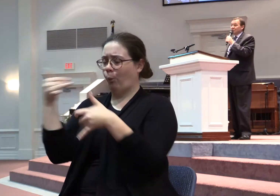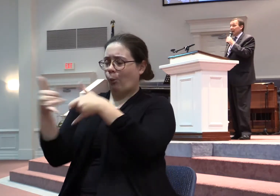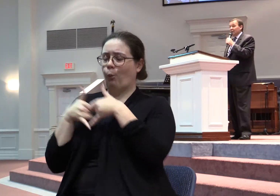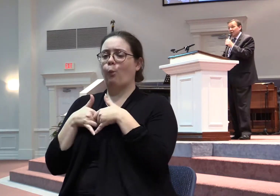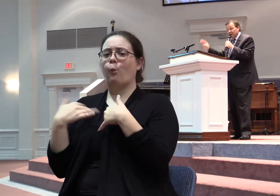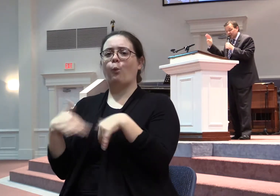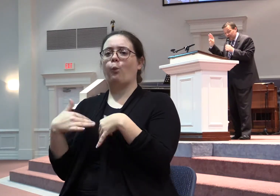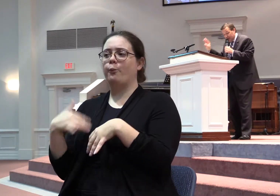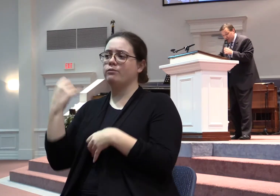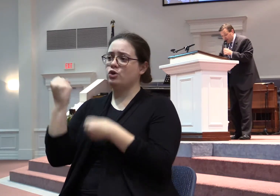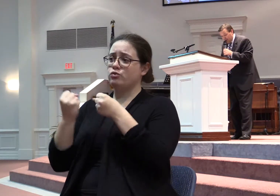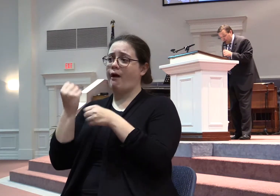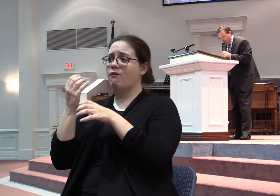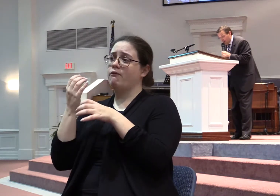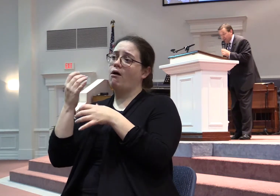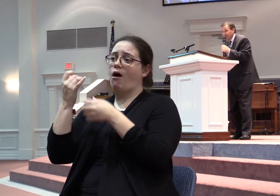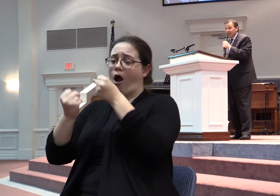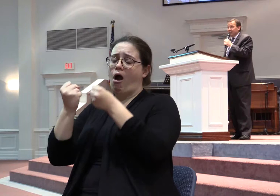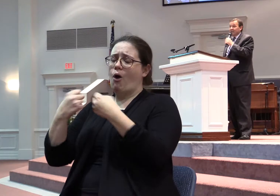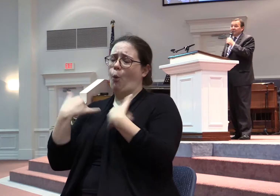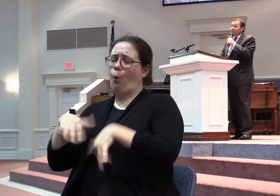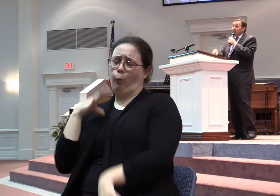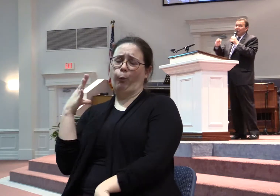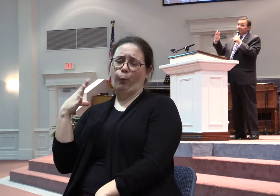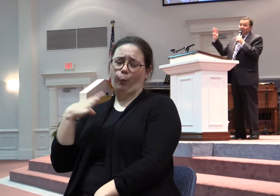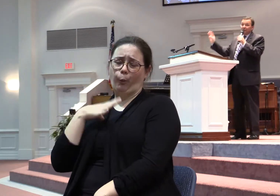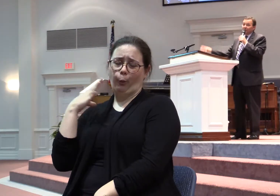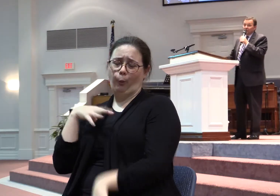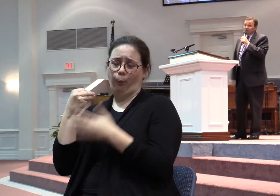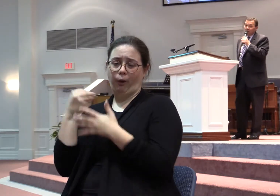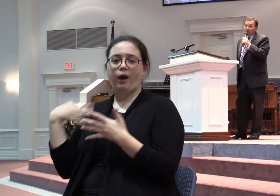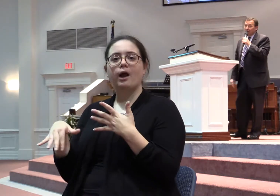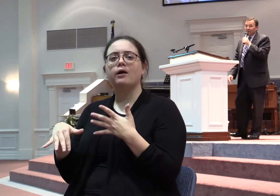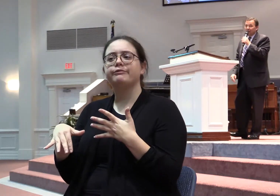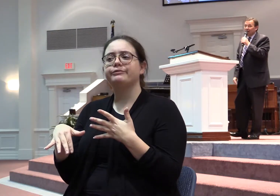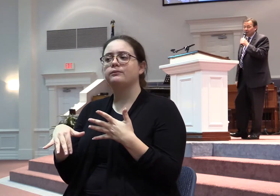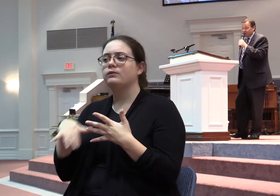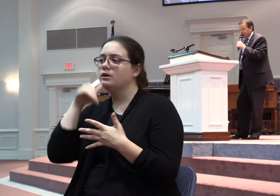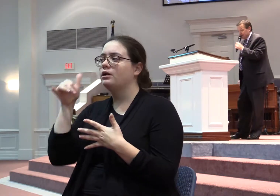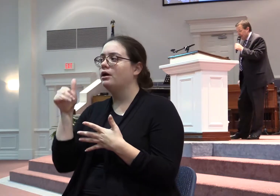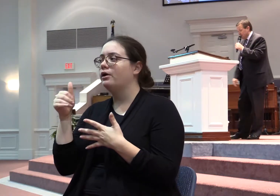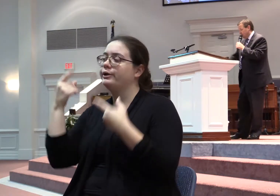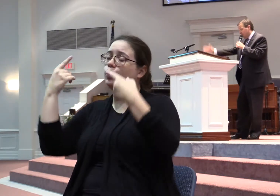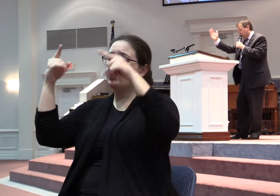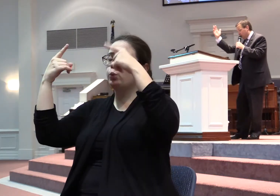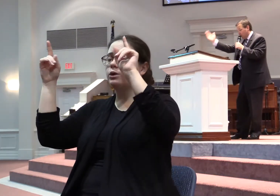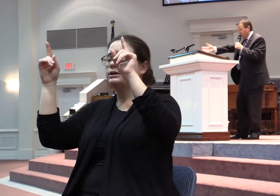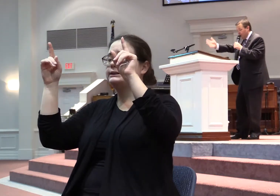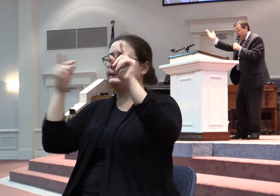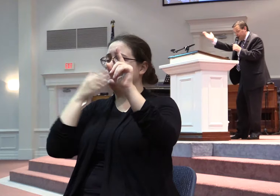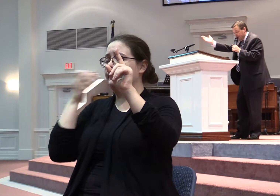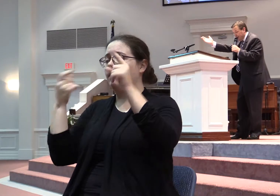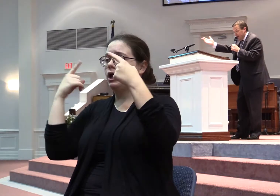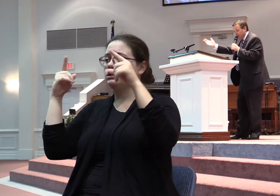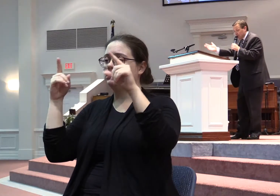to be to drive a $100,000 car. It's not the greatest thing you ever do is not going to climb the ladder of success in whatever career